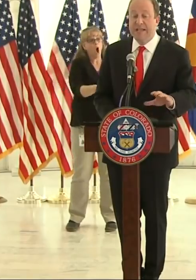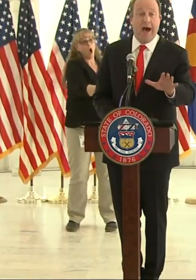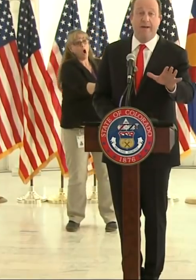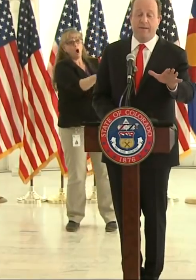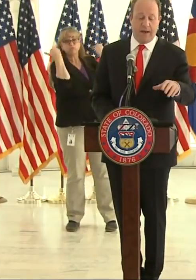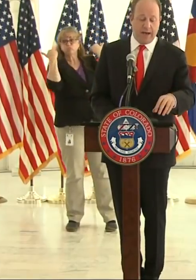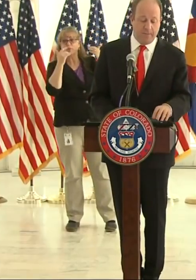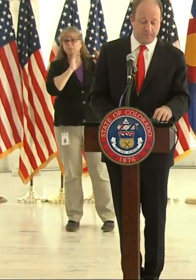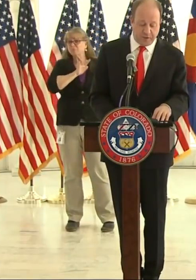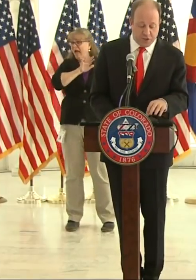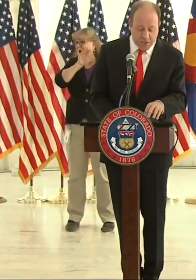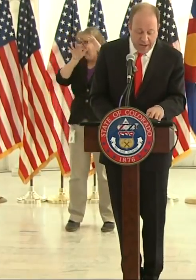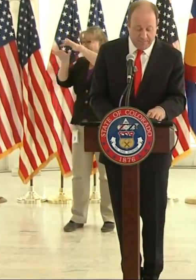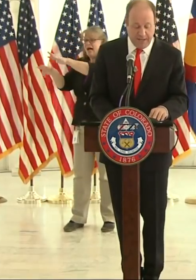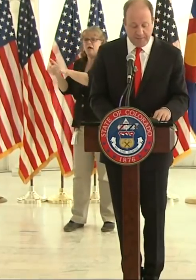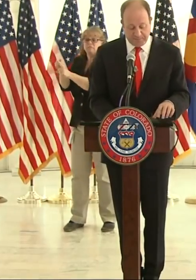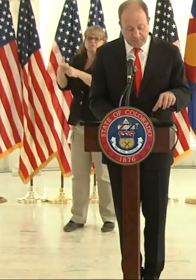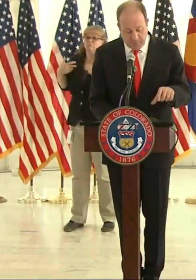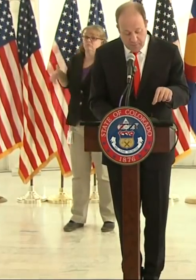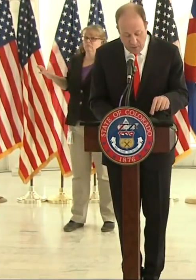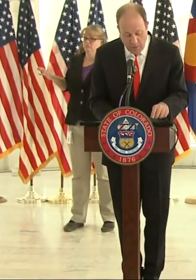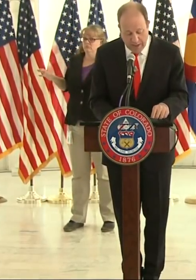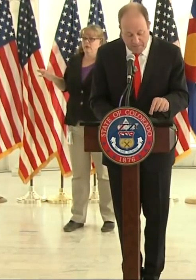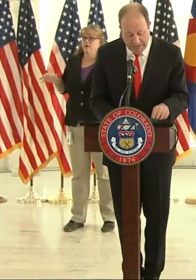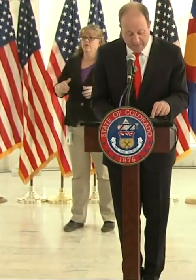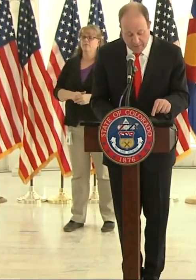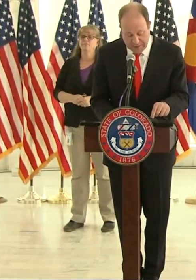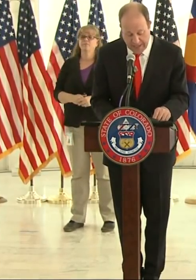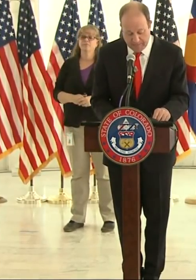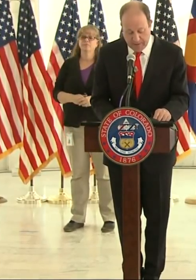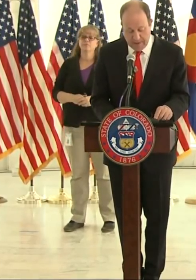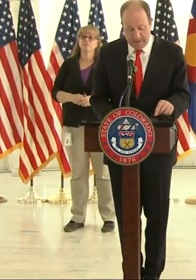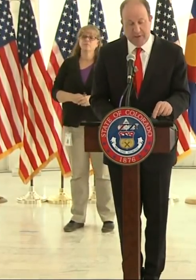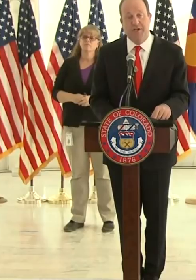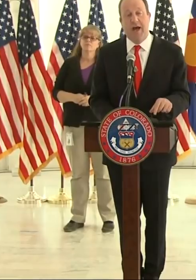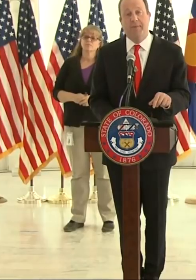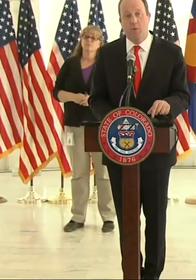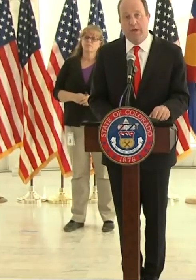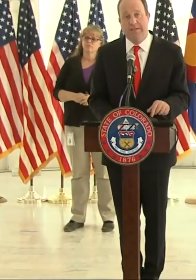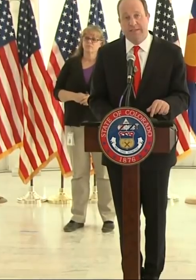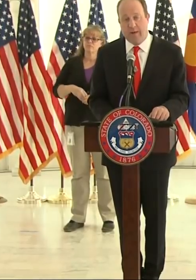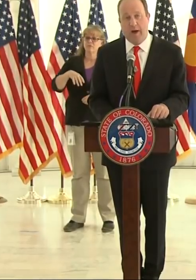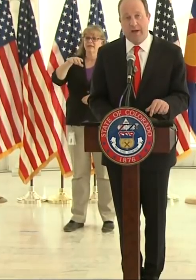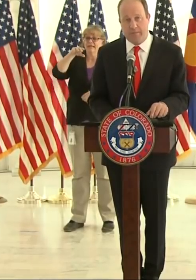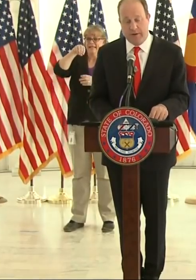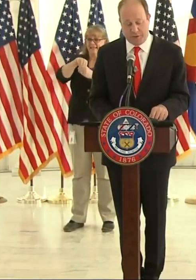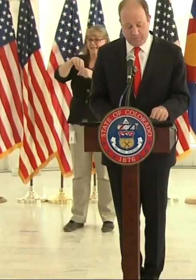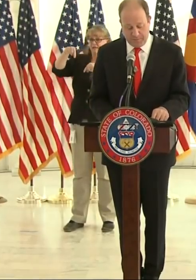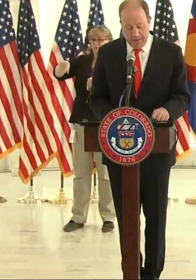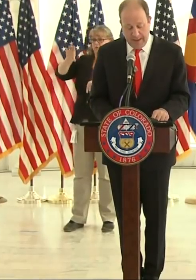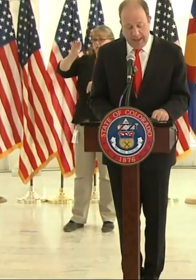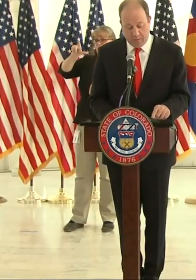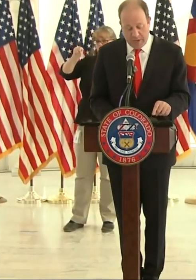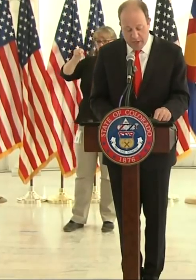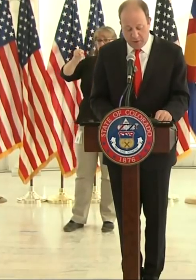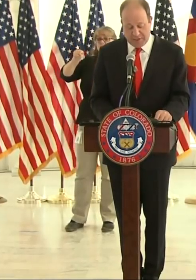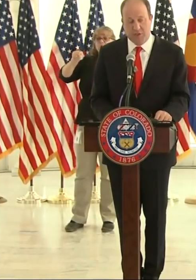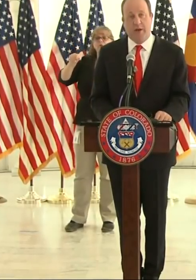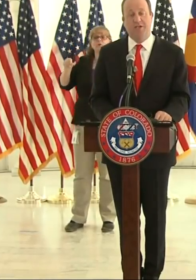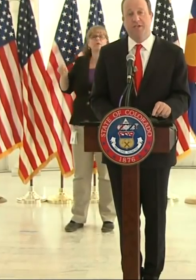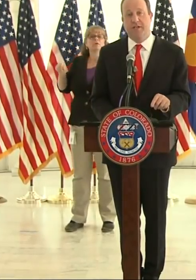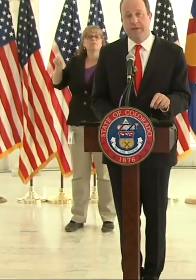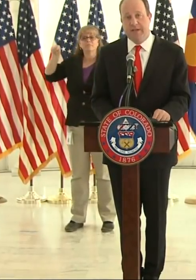there should not be, in a big diverse state, there should not be one statewide approach. And we